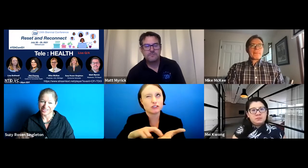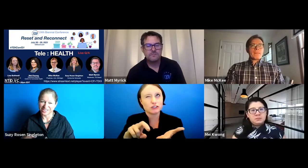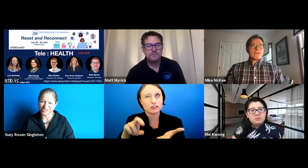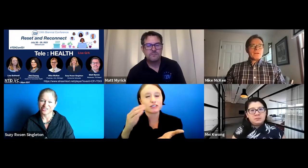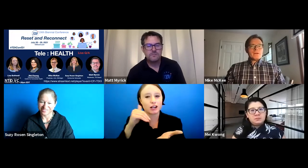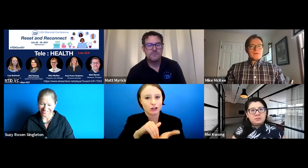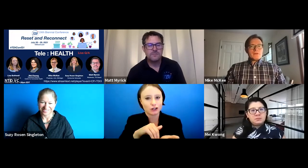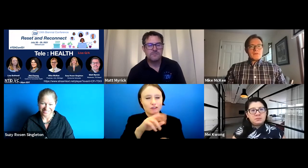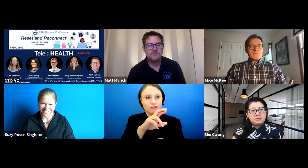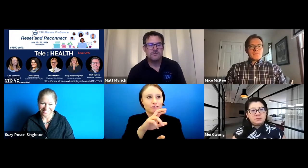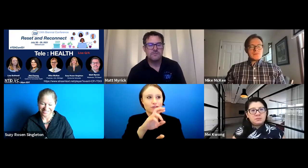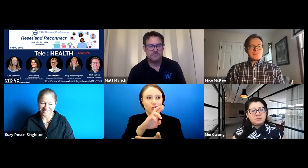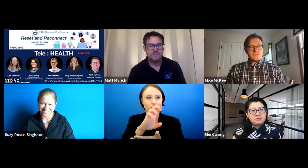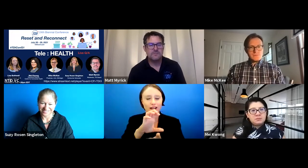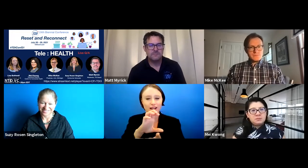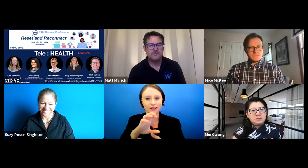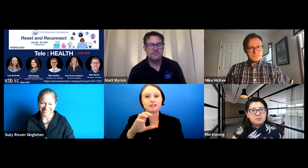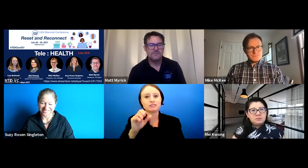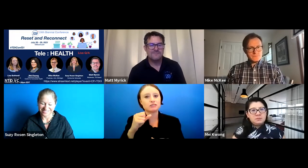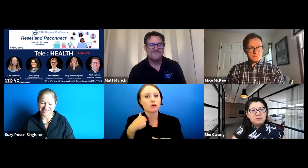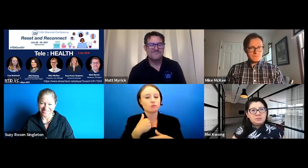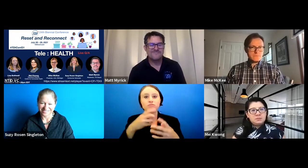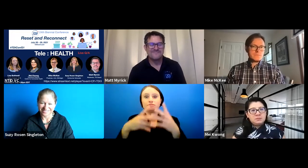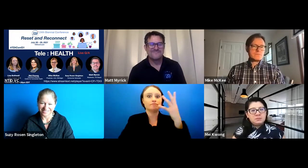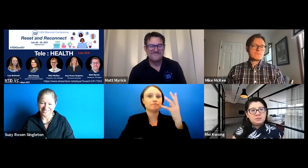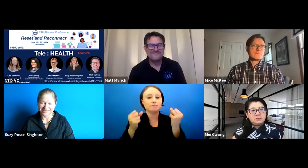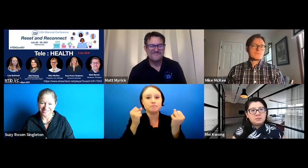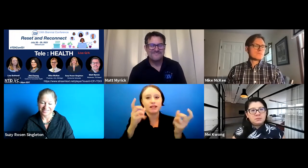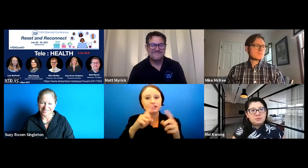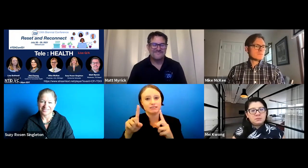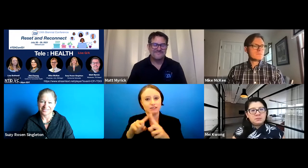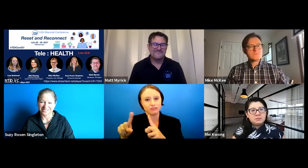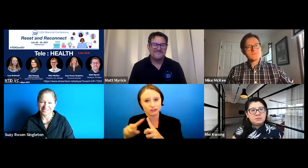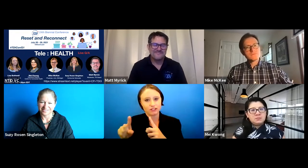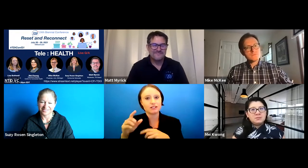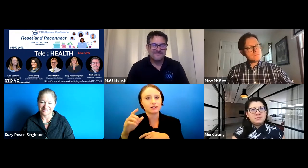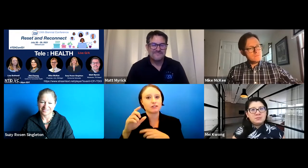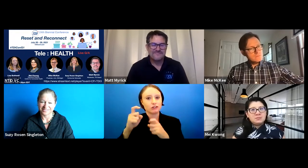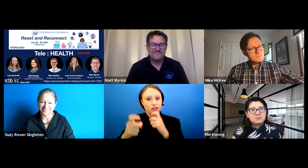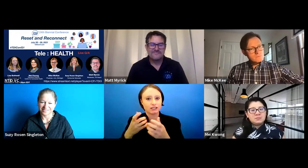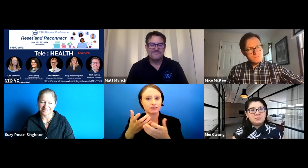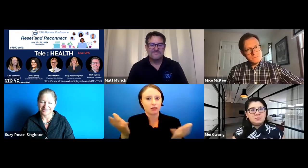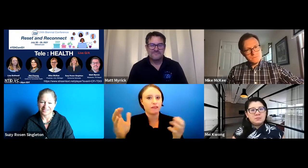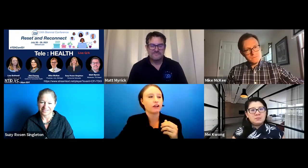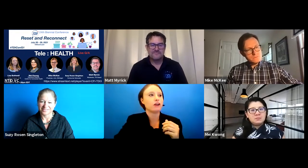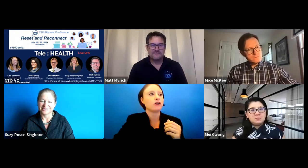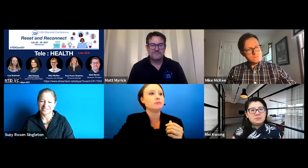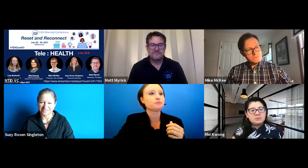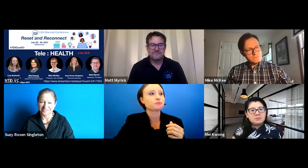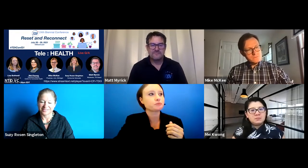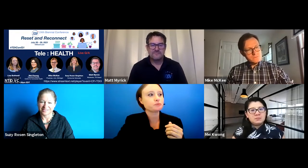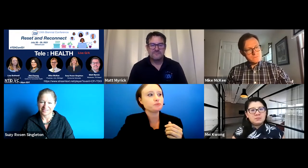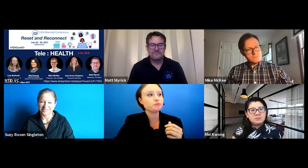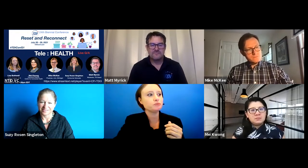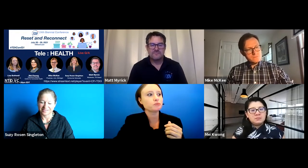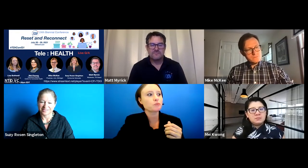The third R, I believe, is Research Center, the RERC. So there's quite a few different grants